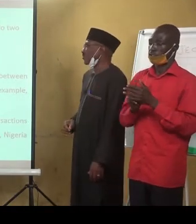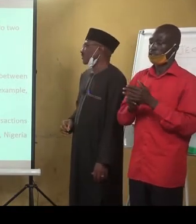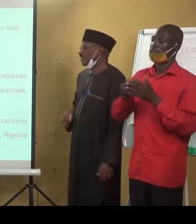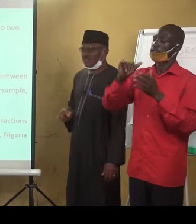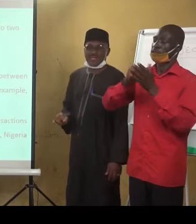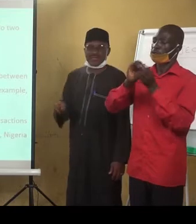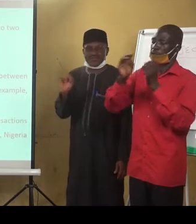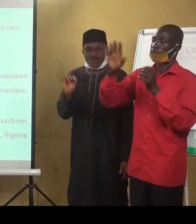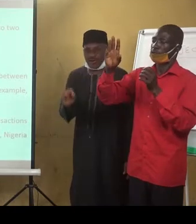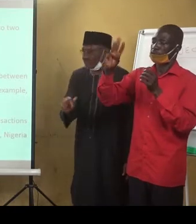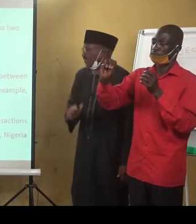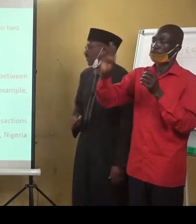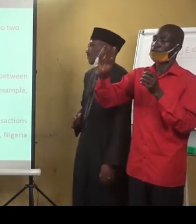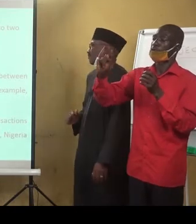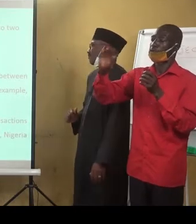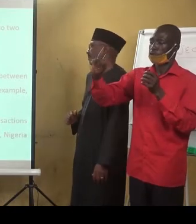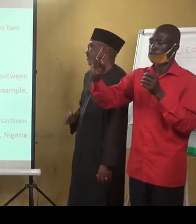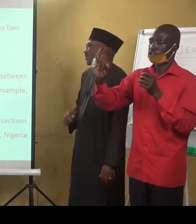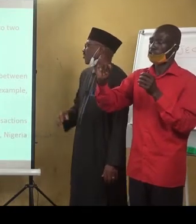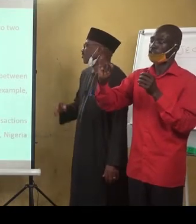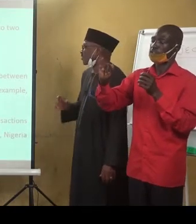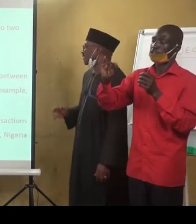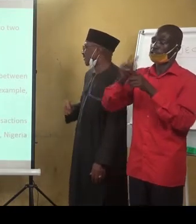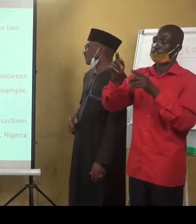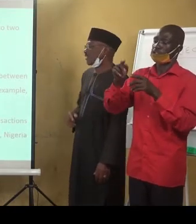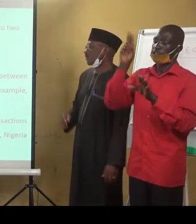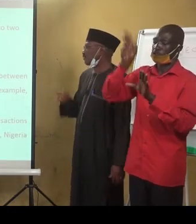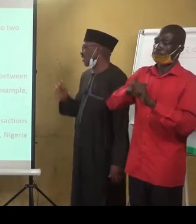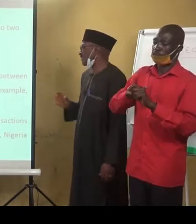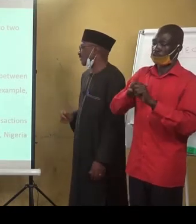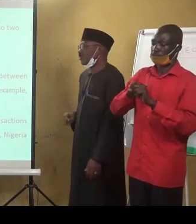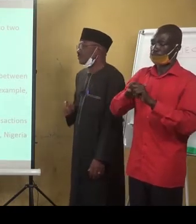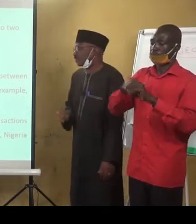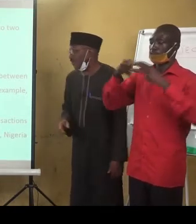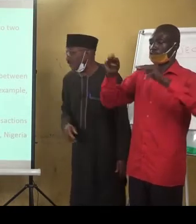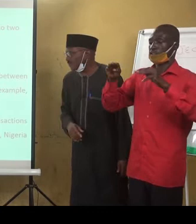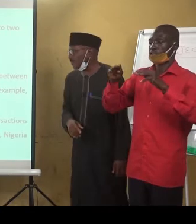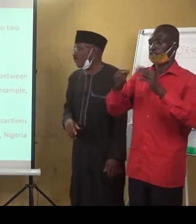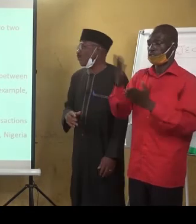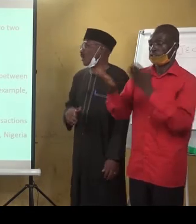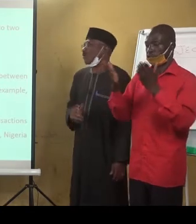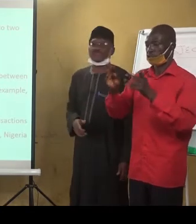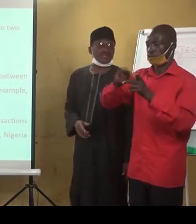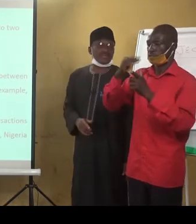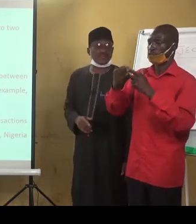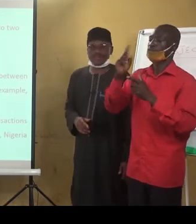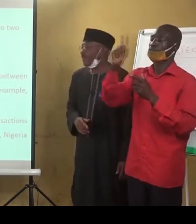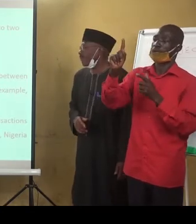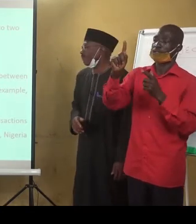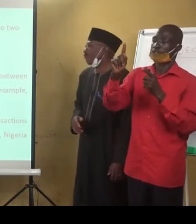Multilateral trade simply involves trade transaction between one